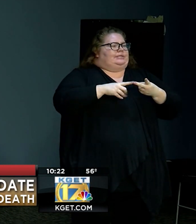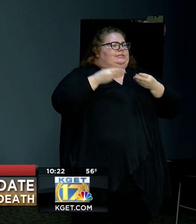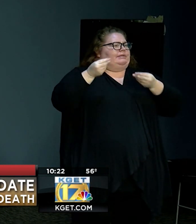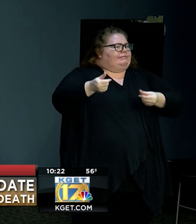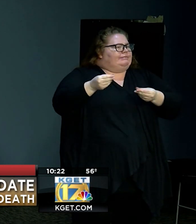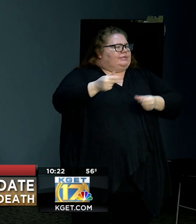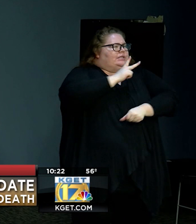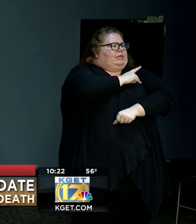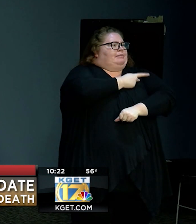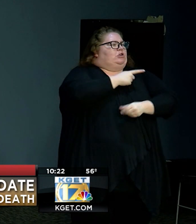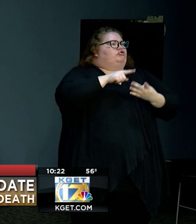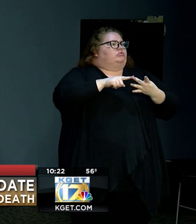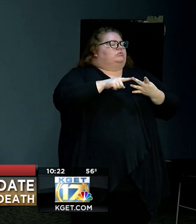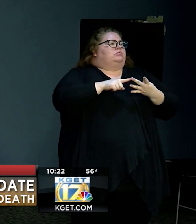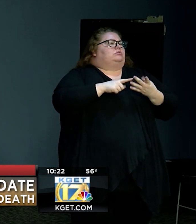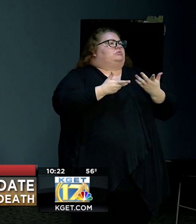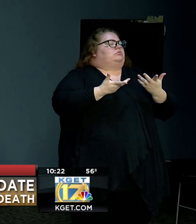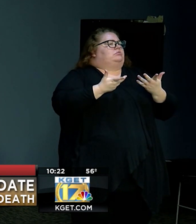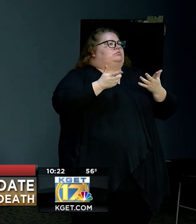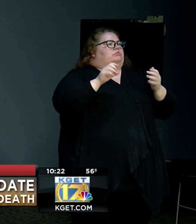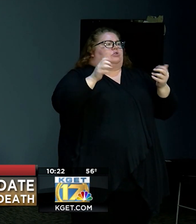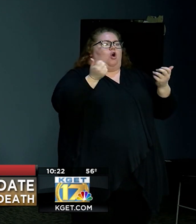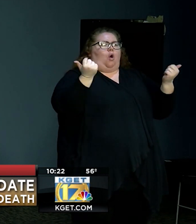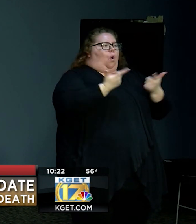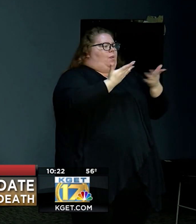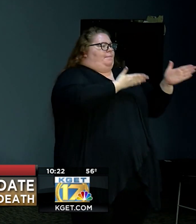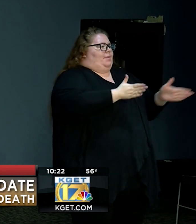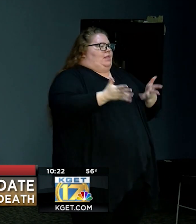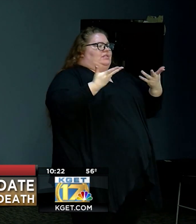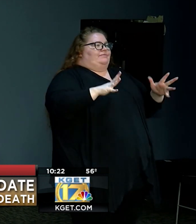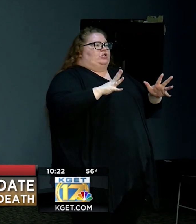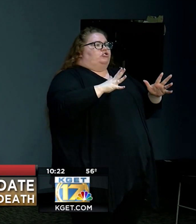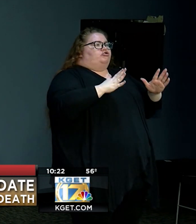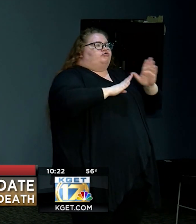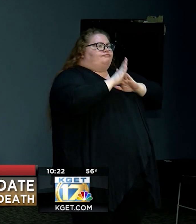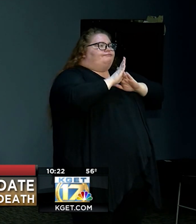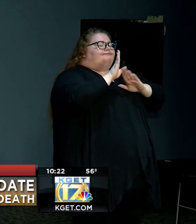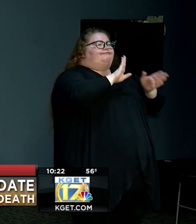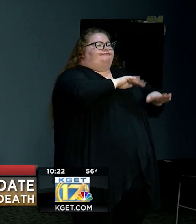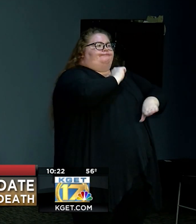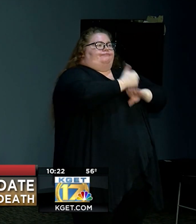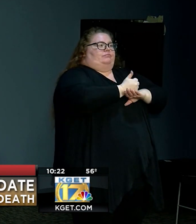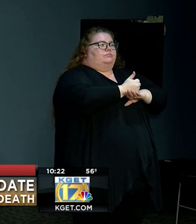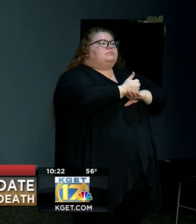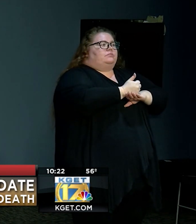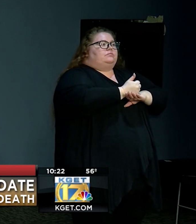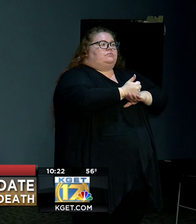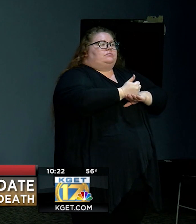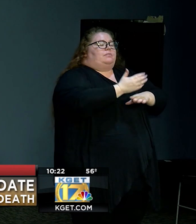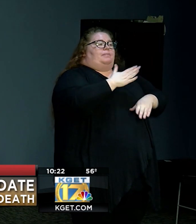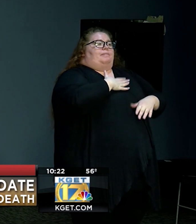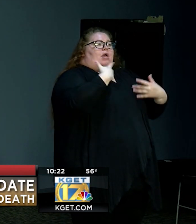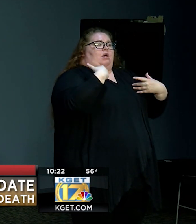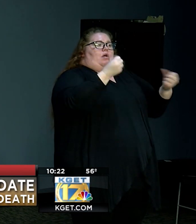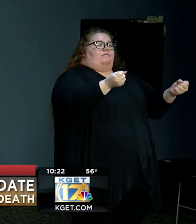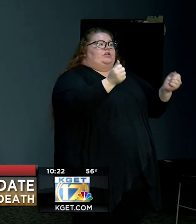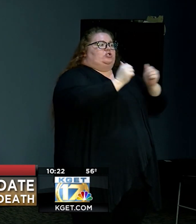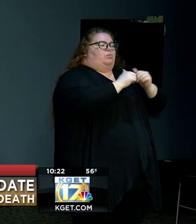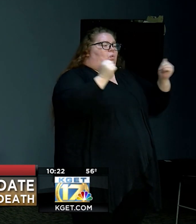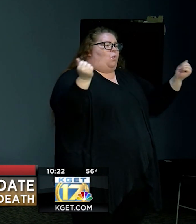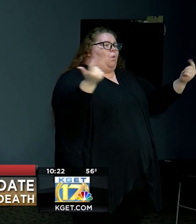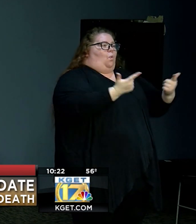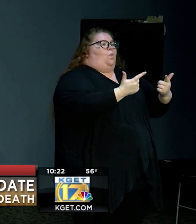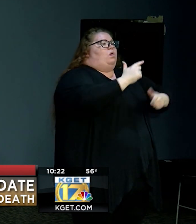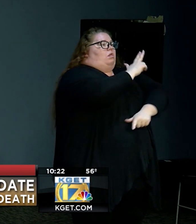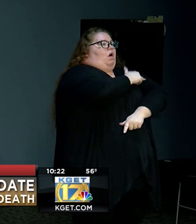patients? Those plans have been developed. They are in place. Again, I express my confidence in all of the hospitals to be able